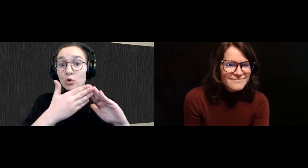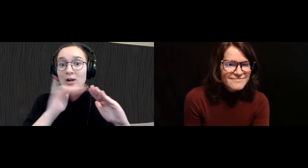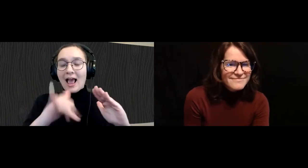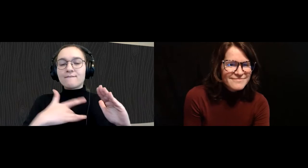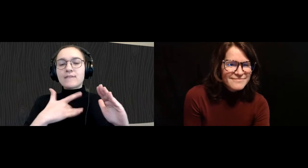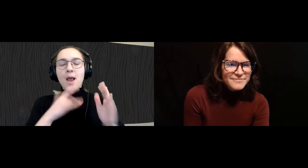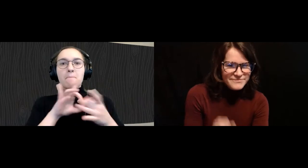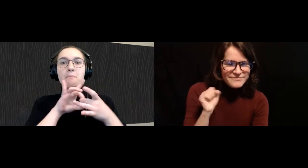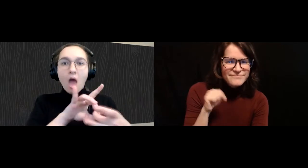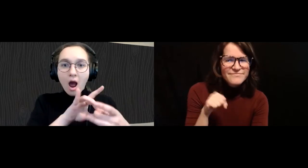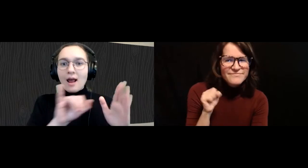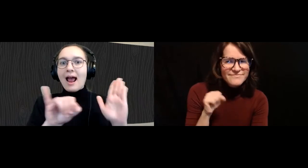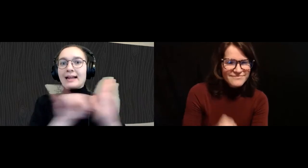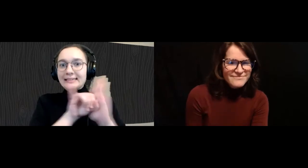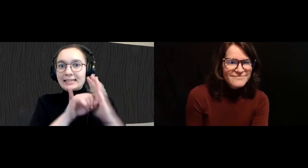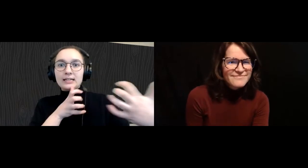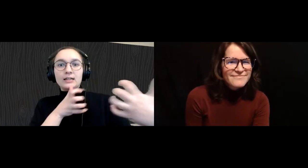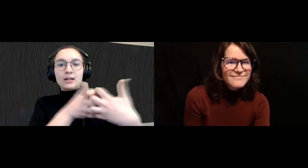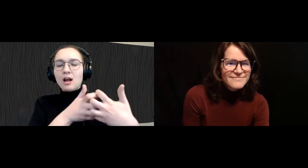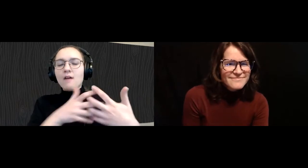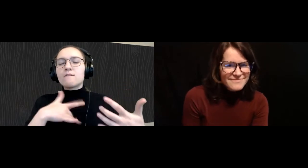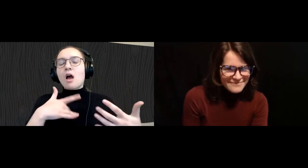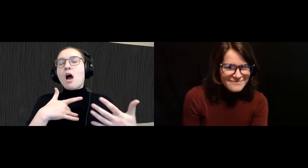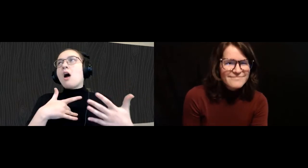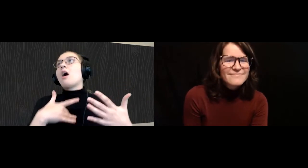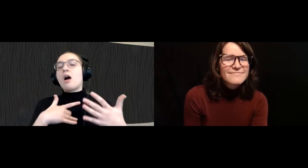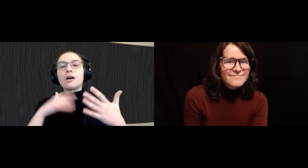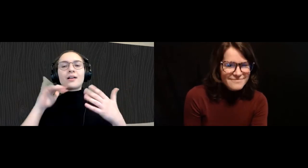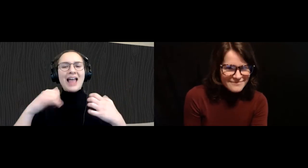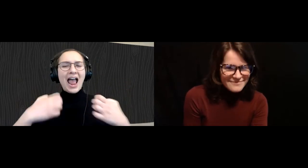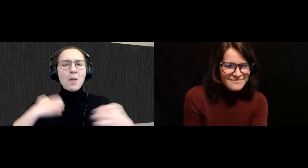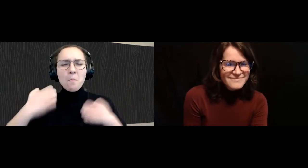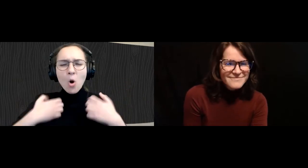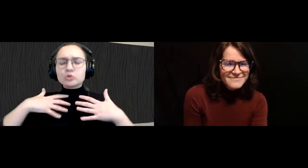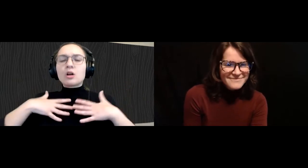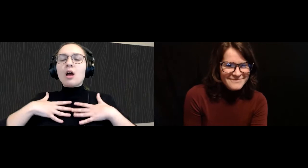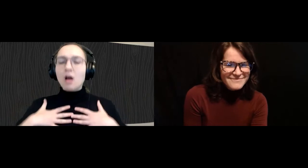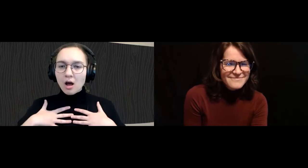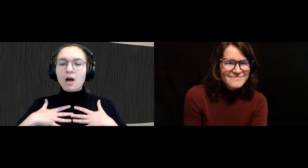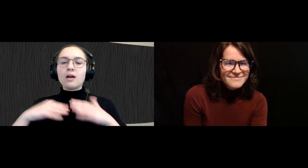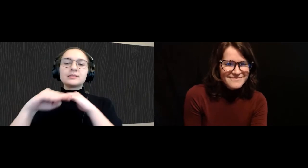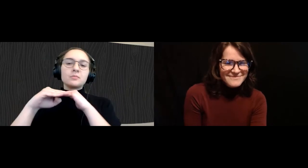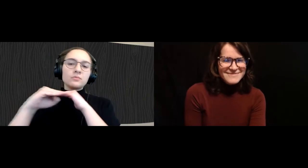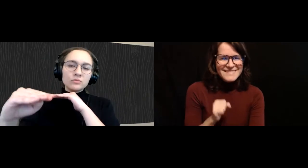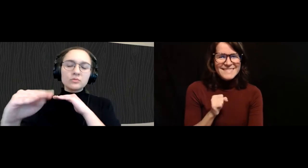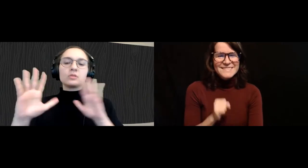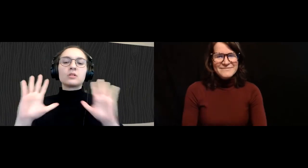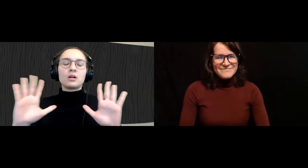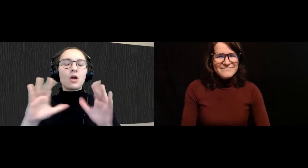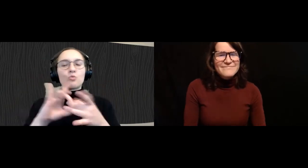make that connection in the community, you feel the bond, you feel your identity, you feel that emotion of calm